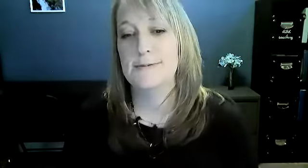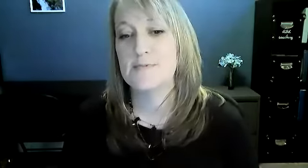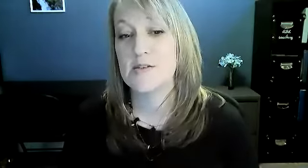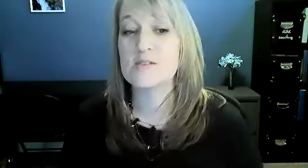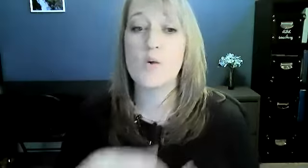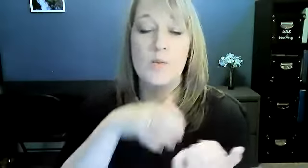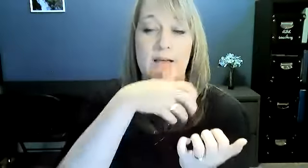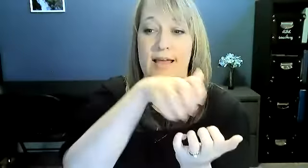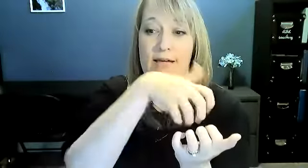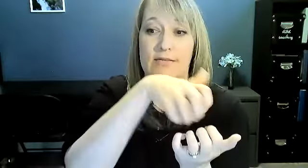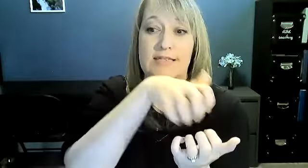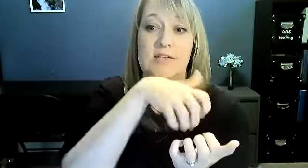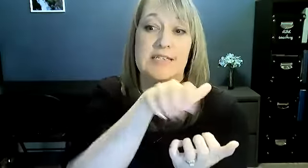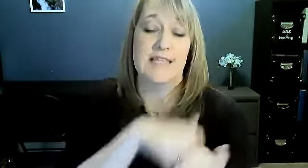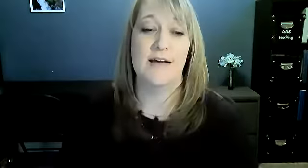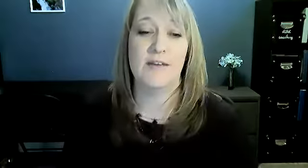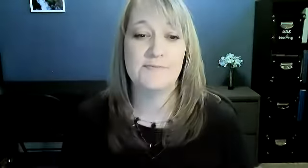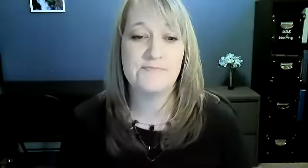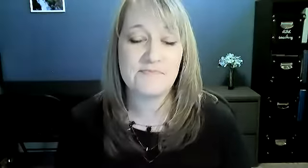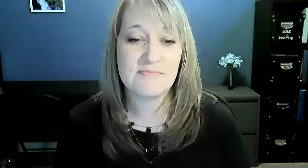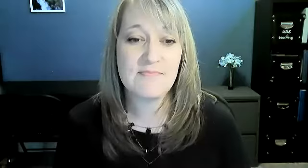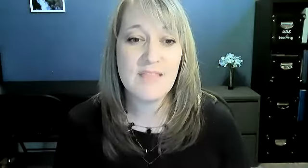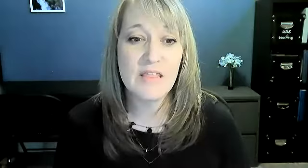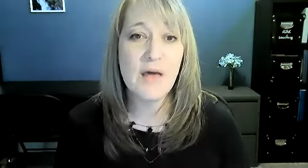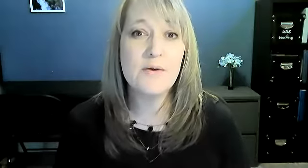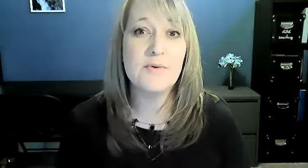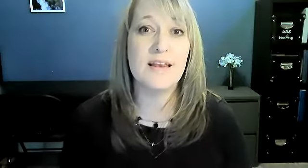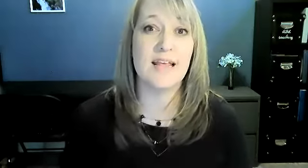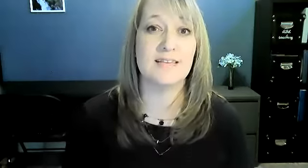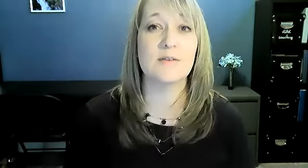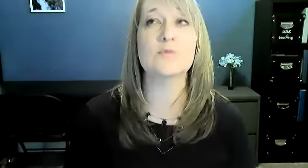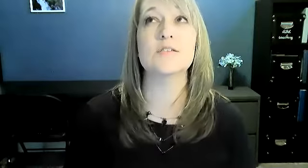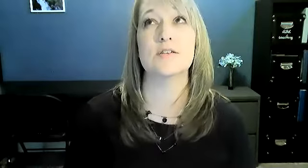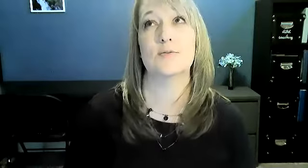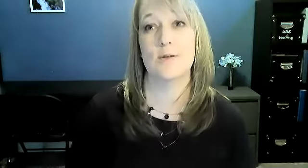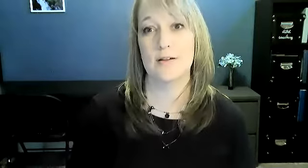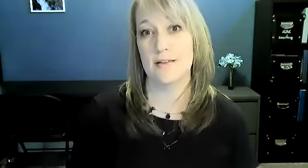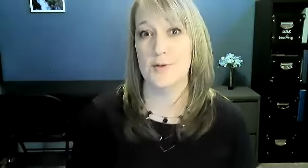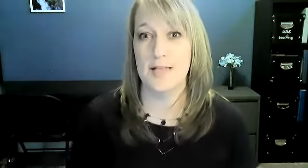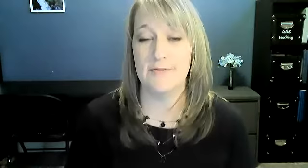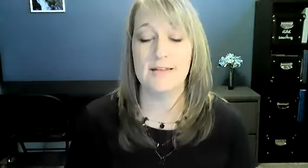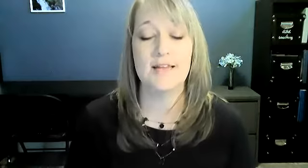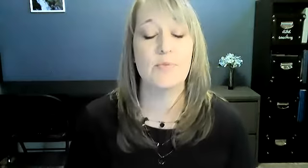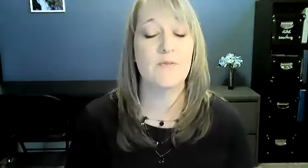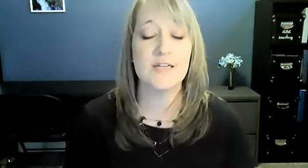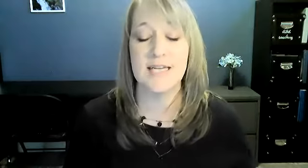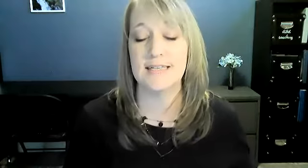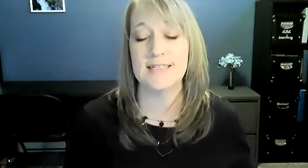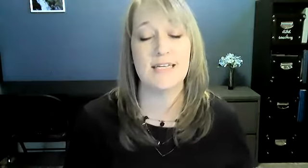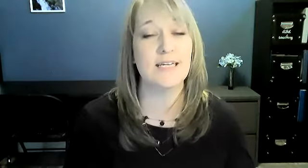So that's one way of like seriously laughing. The other one is the original rolling on the floor laughing. Like before texting and